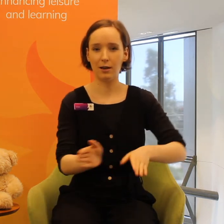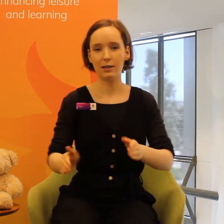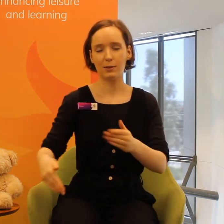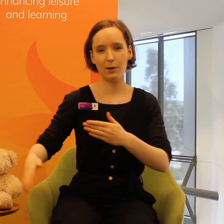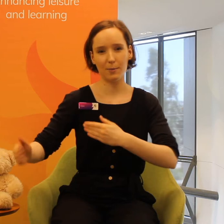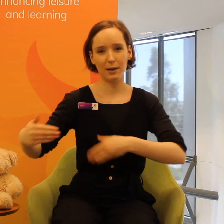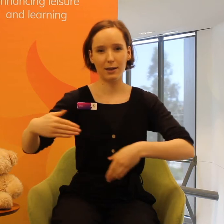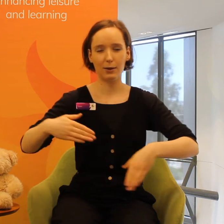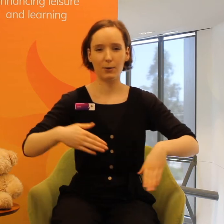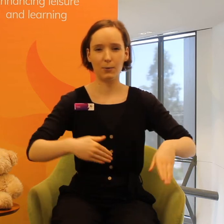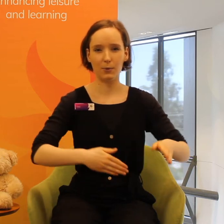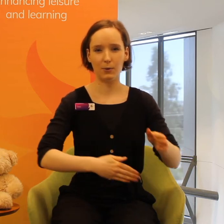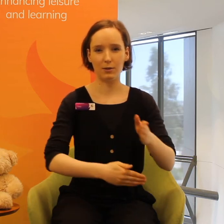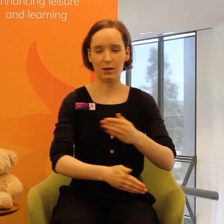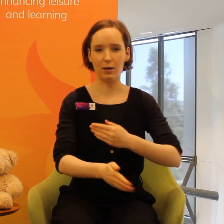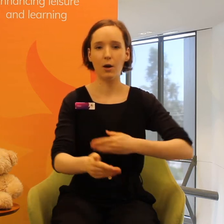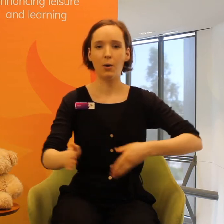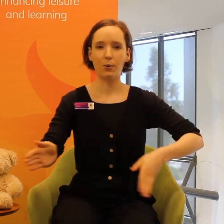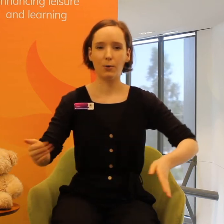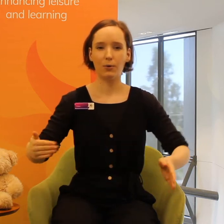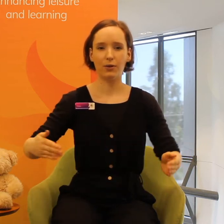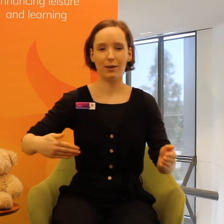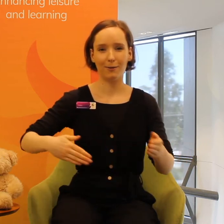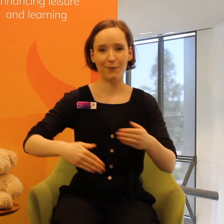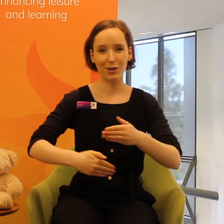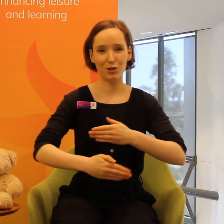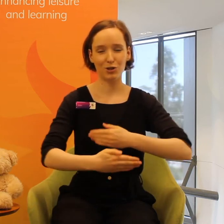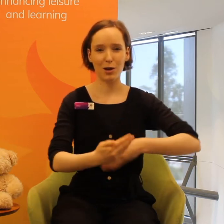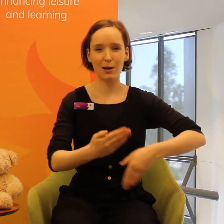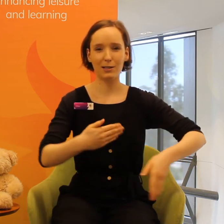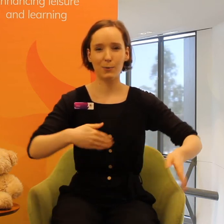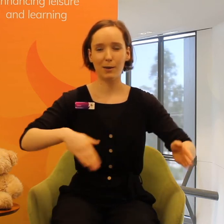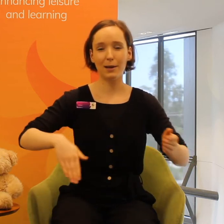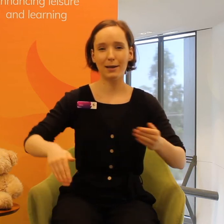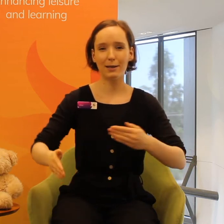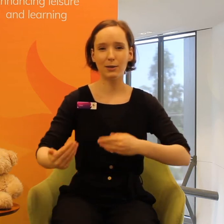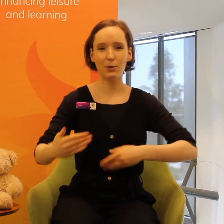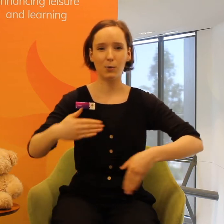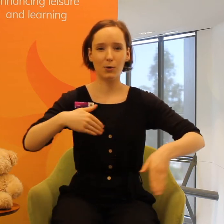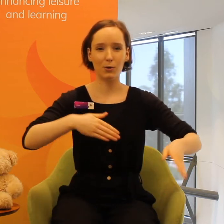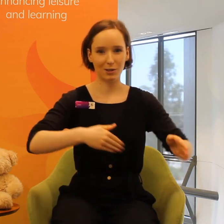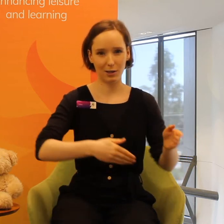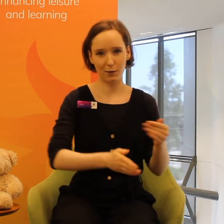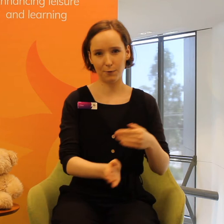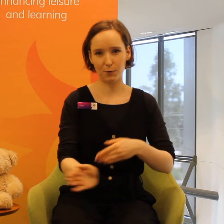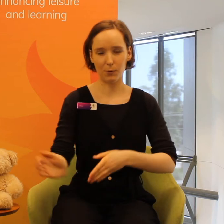swimming in the water all the fish are swimming in the water for